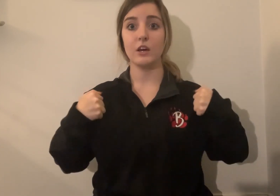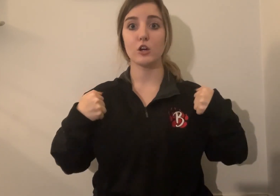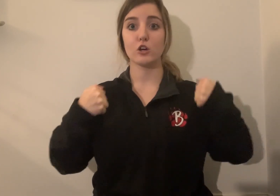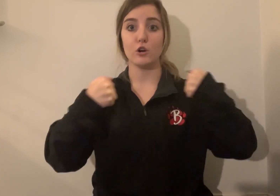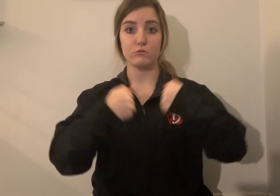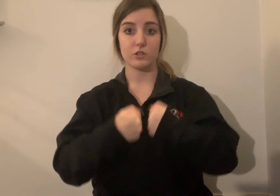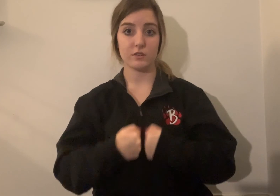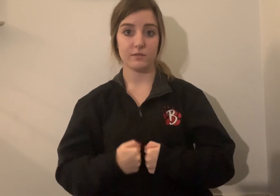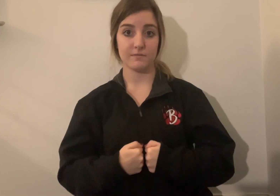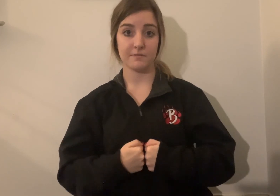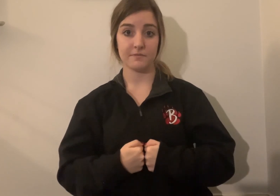Coat.